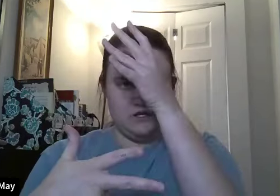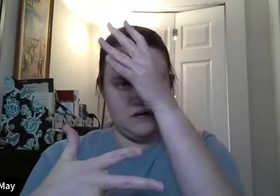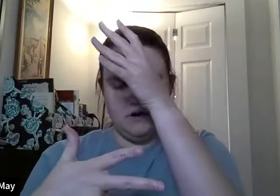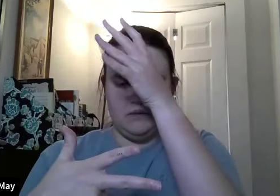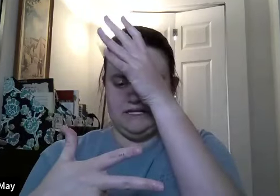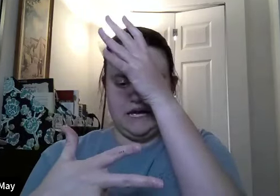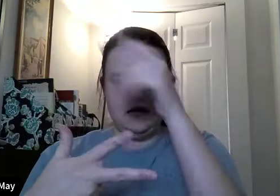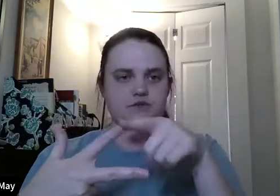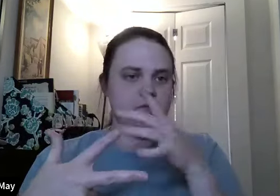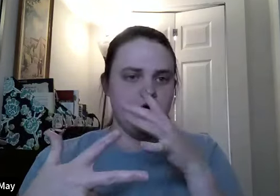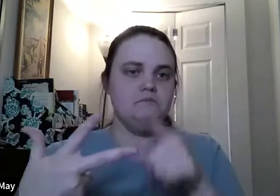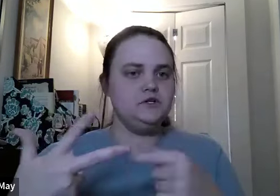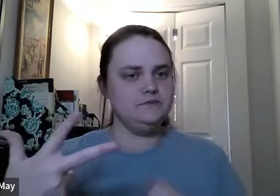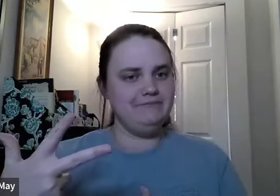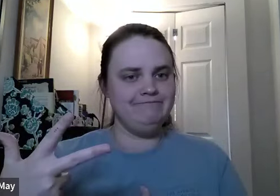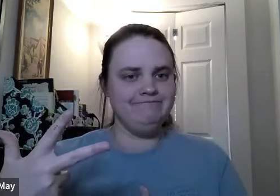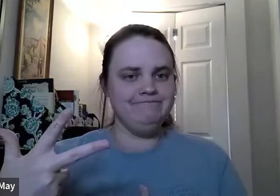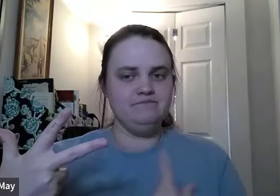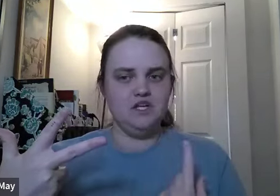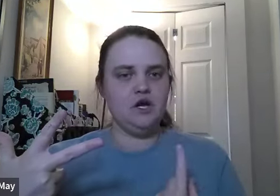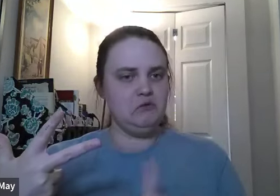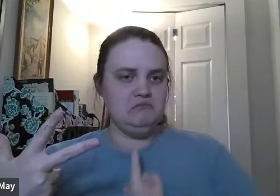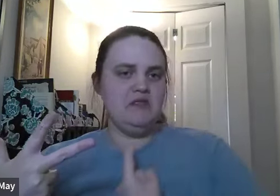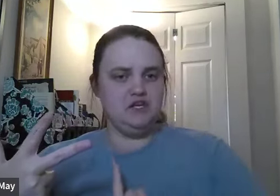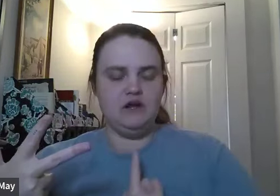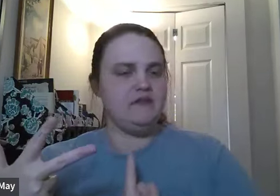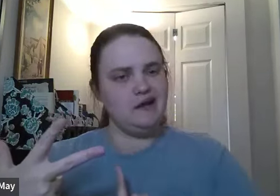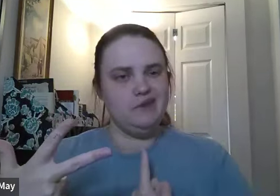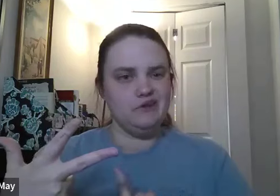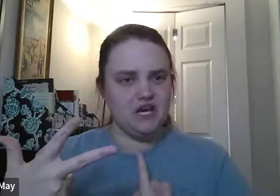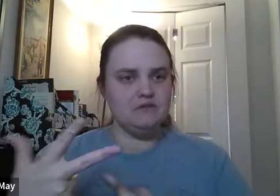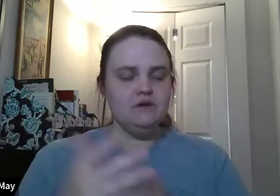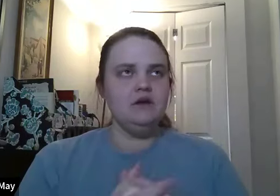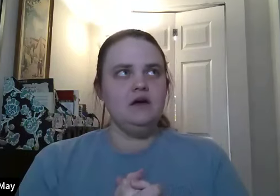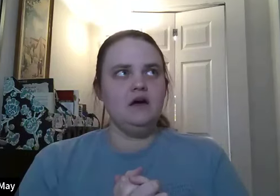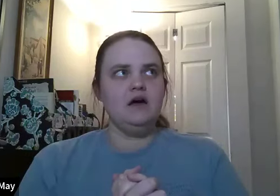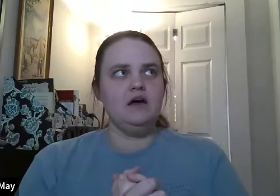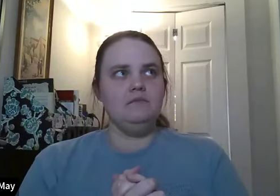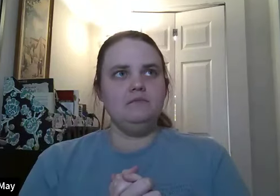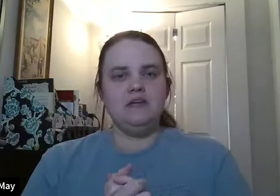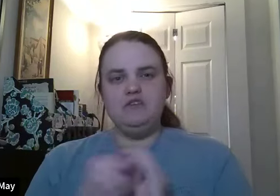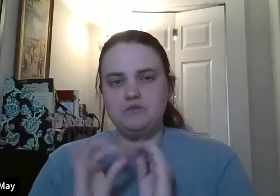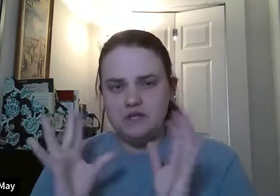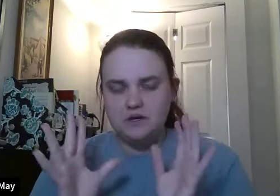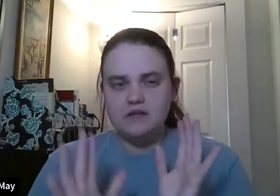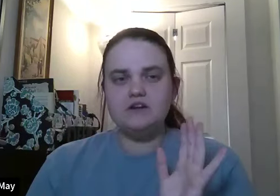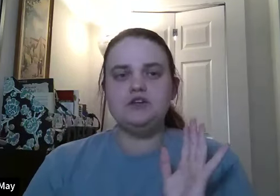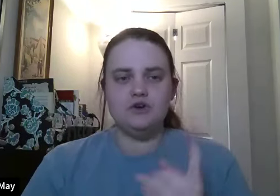my mom, my dad, here's my mom, there's me, and then you could add that I'm the only child. If you really want to be clear, you could